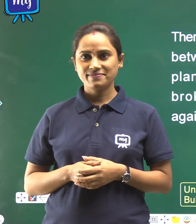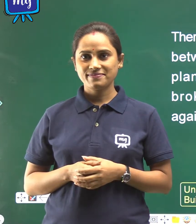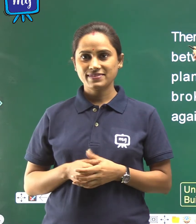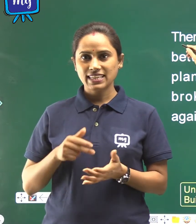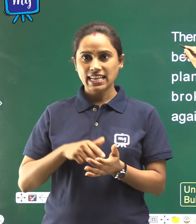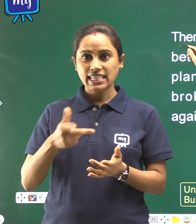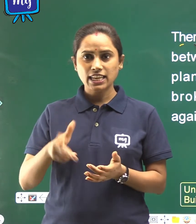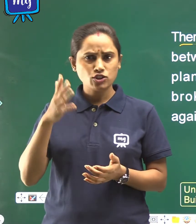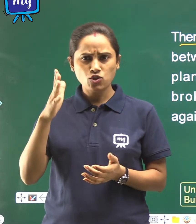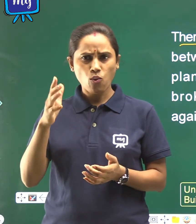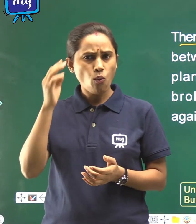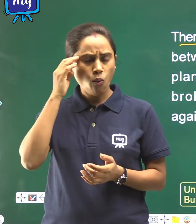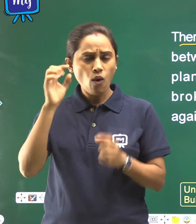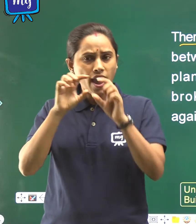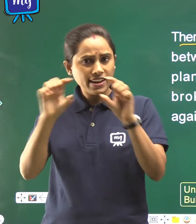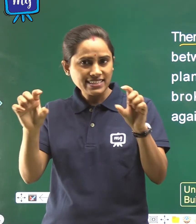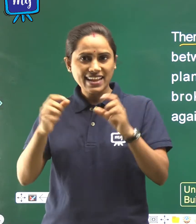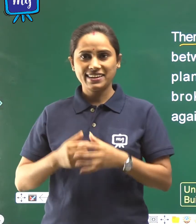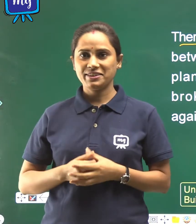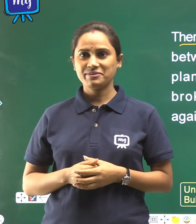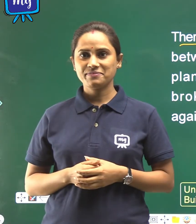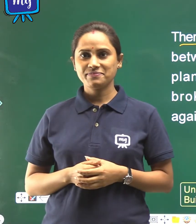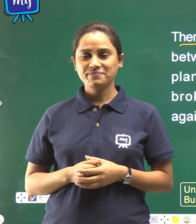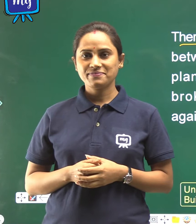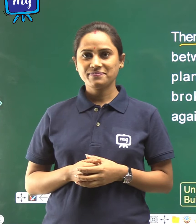There is no understanding